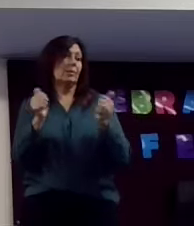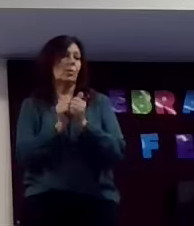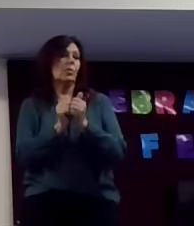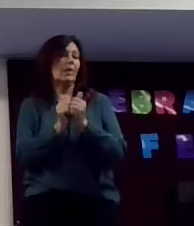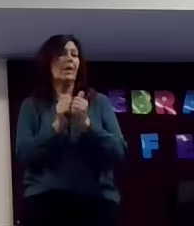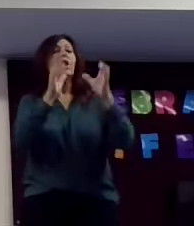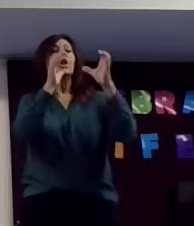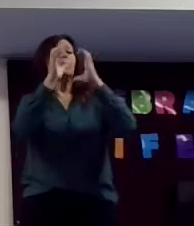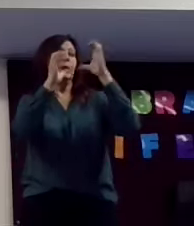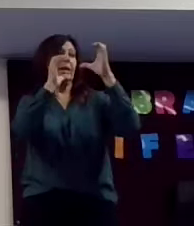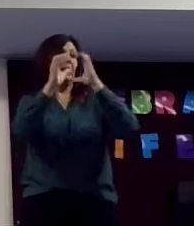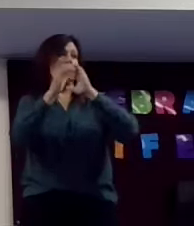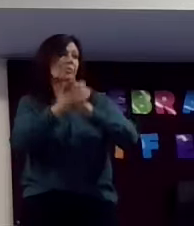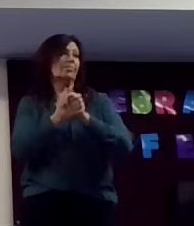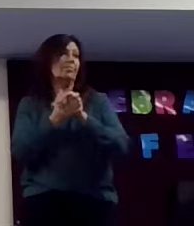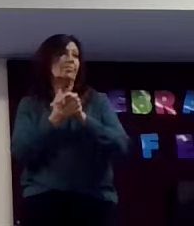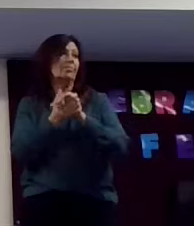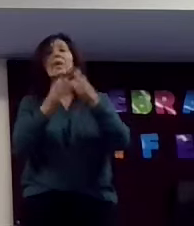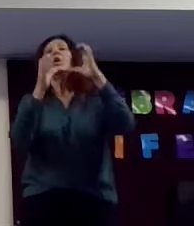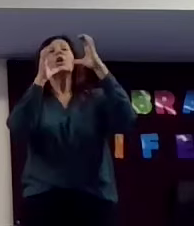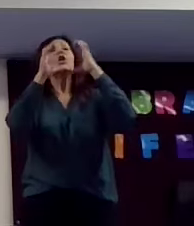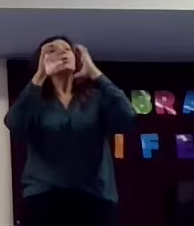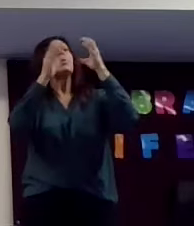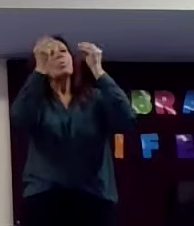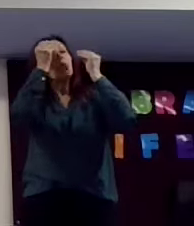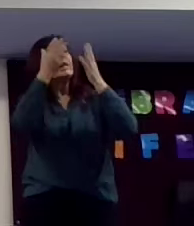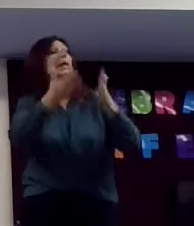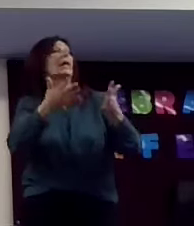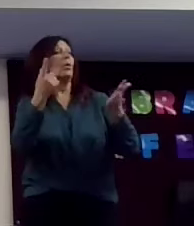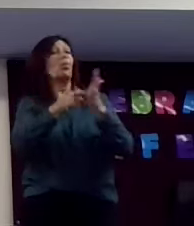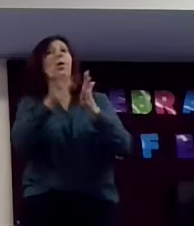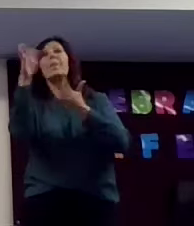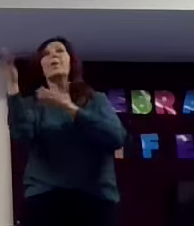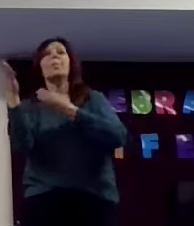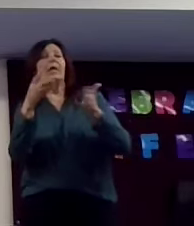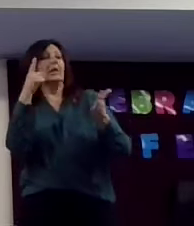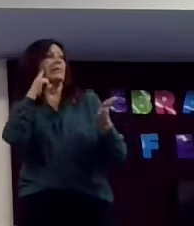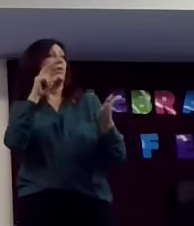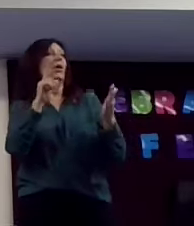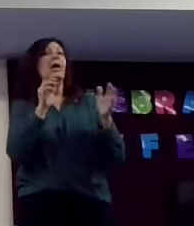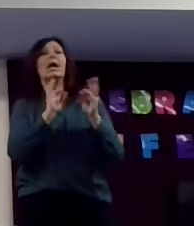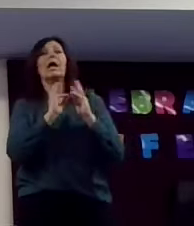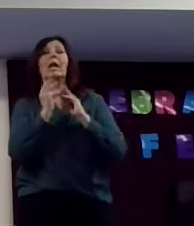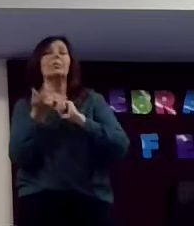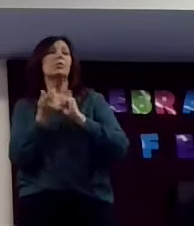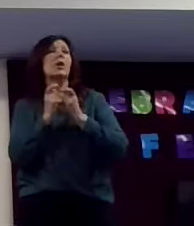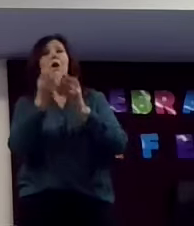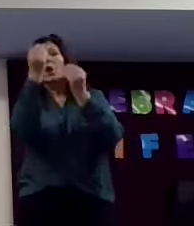with communication, communicating what their plans are for climate change, communicating what their plans are